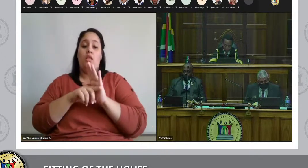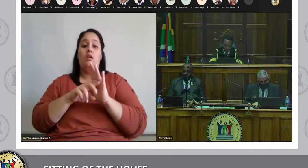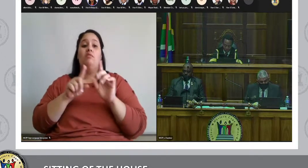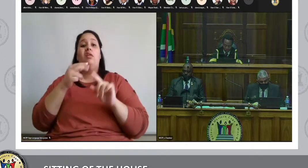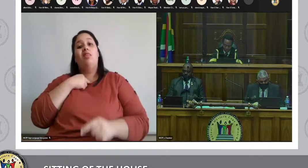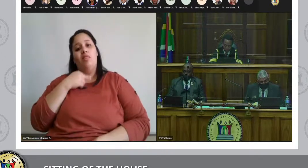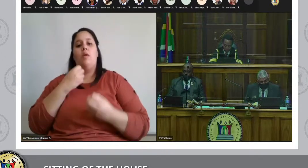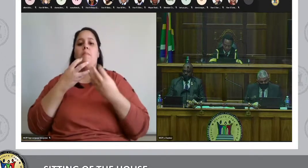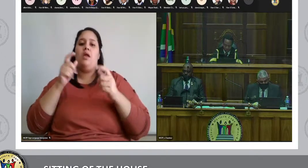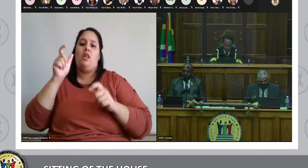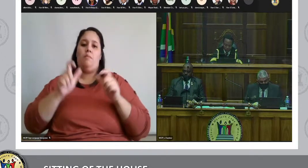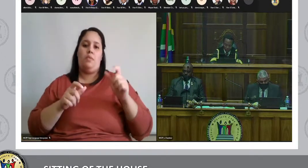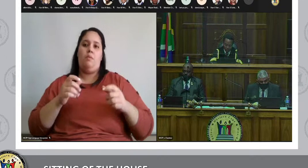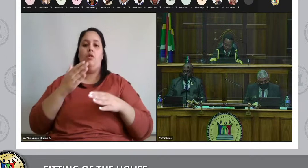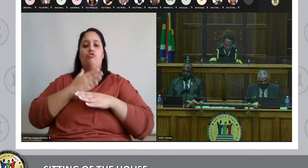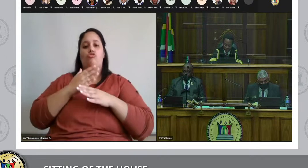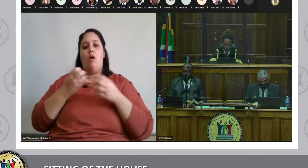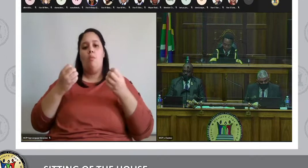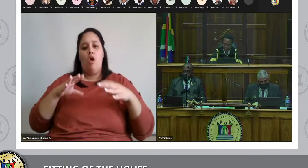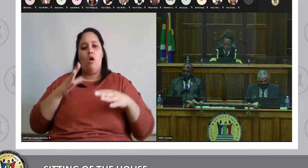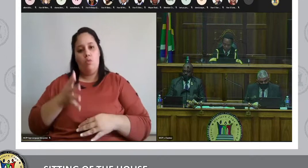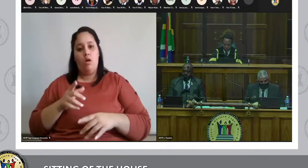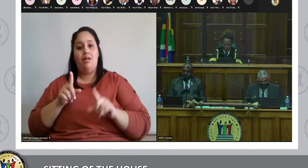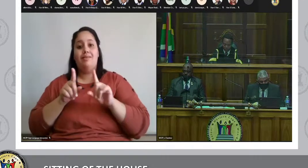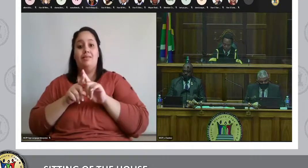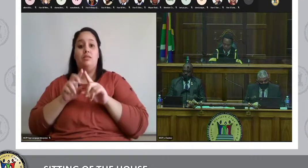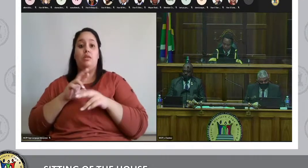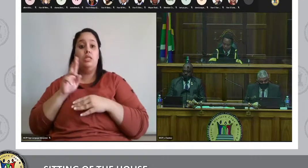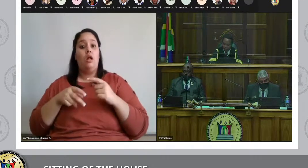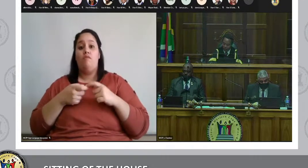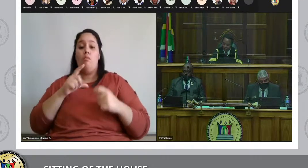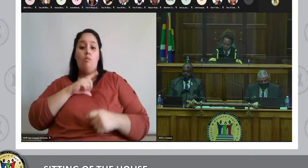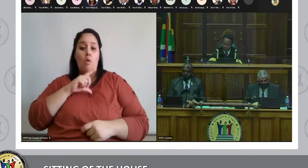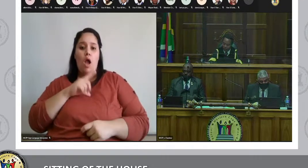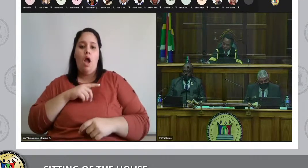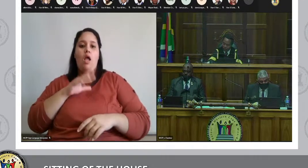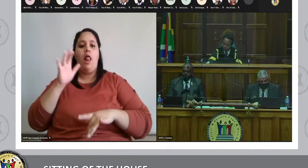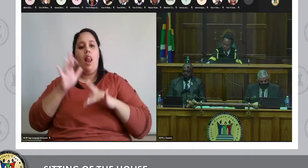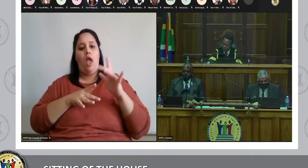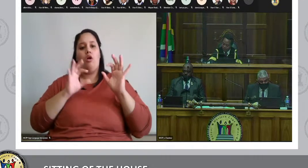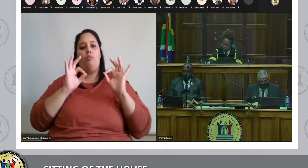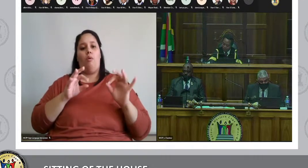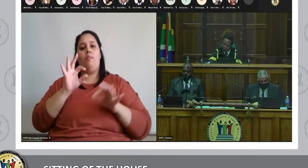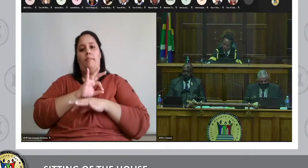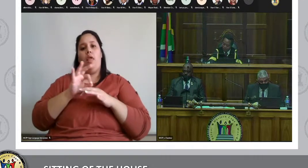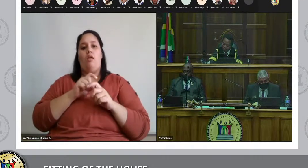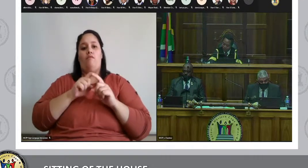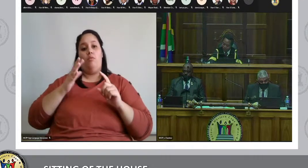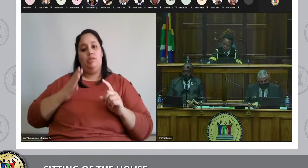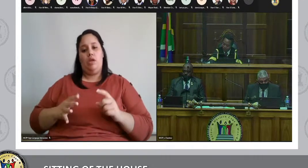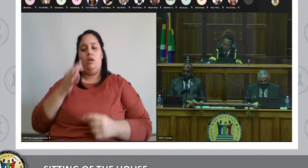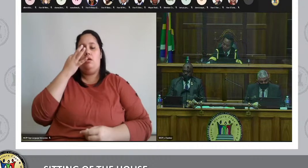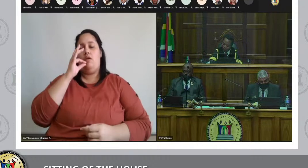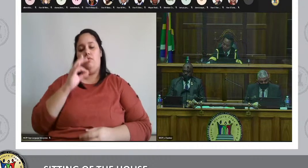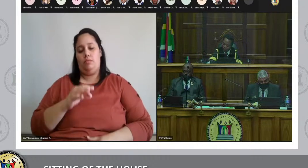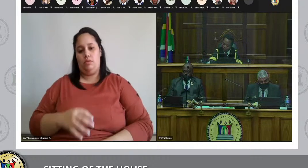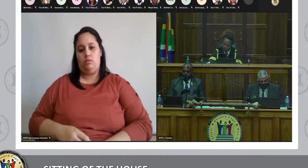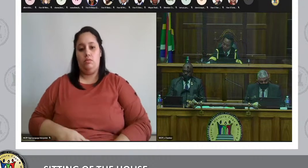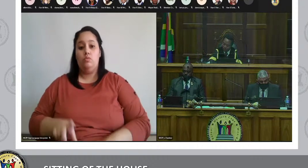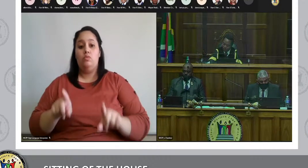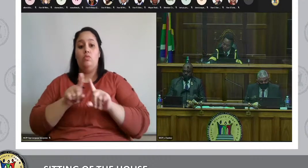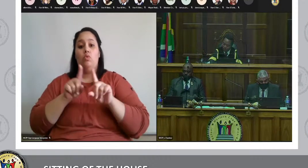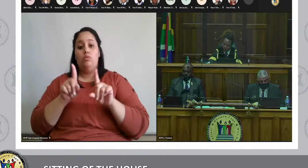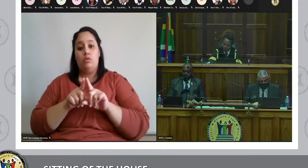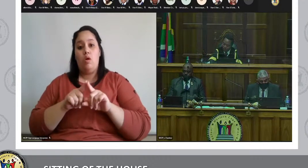will continue losing jobs, and this will be as a result of lack of proper planning on the side of the government. Moreover, as